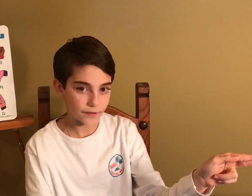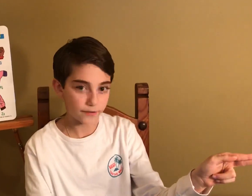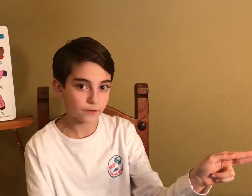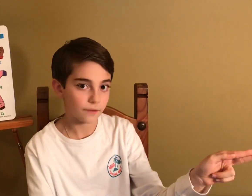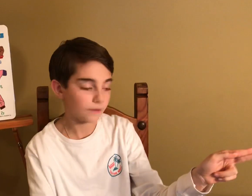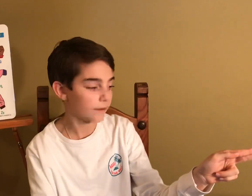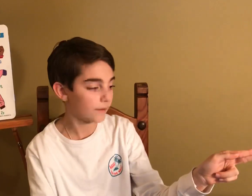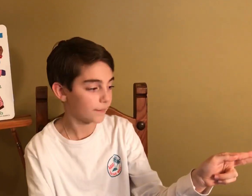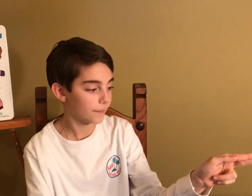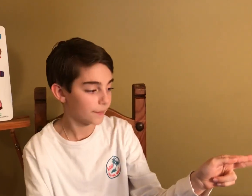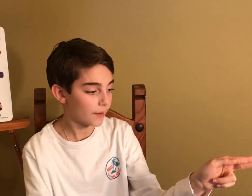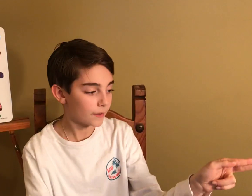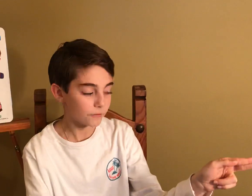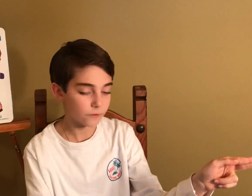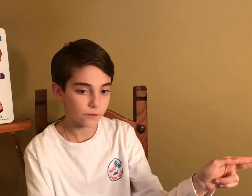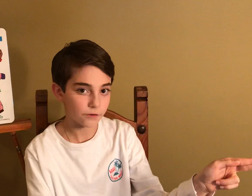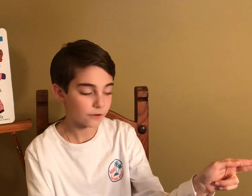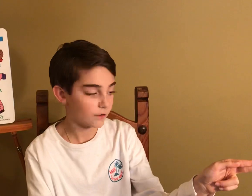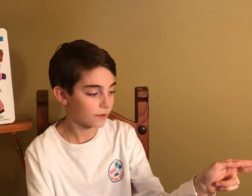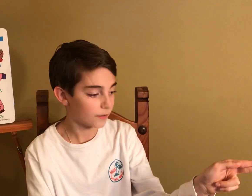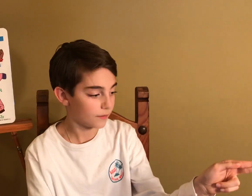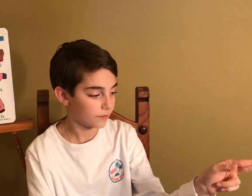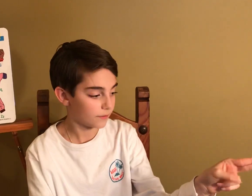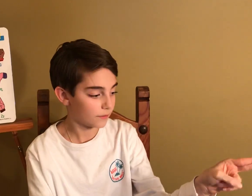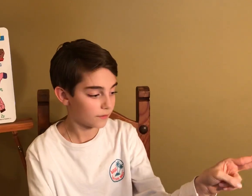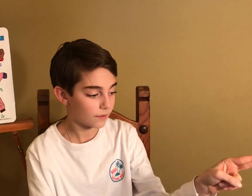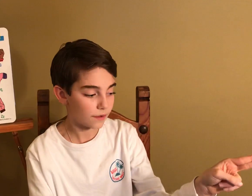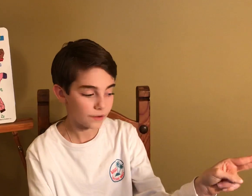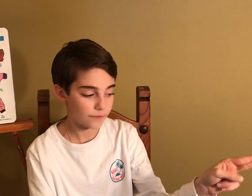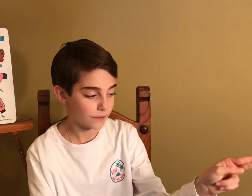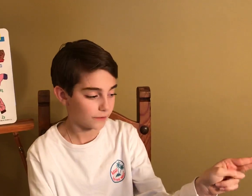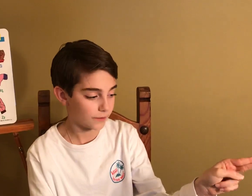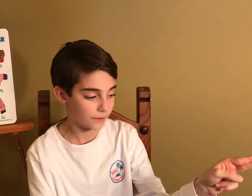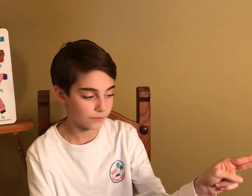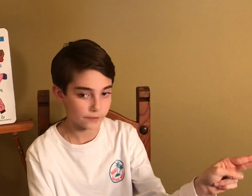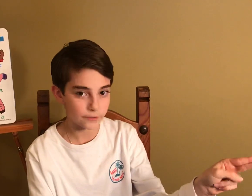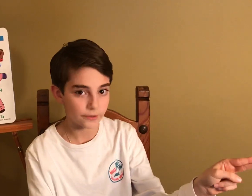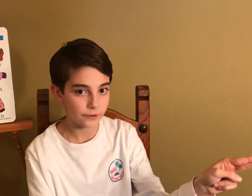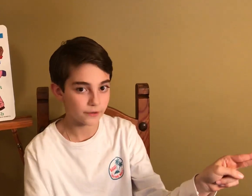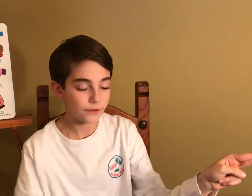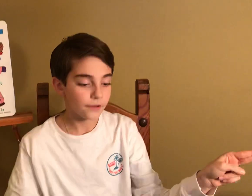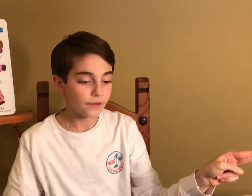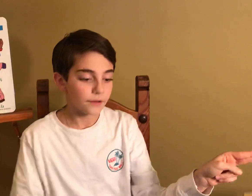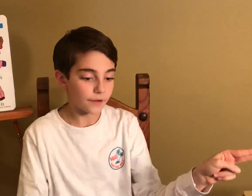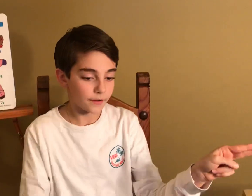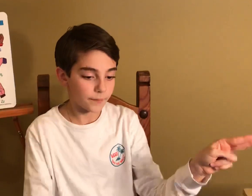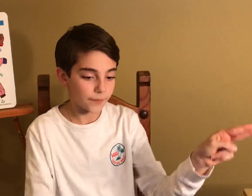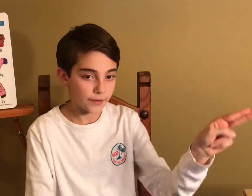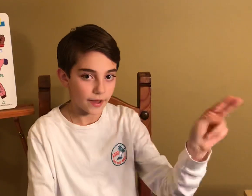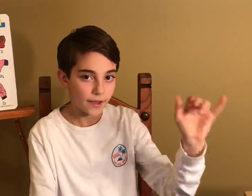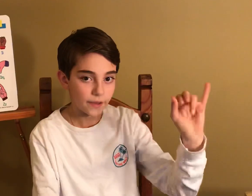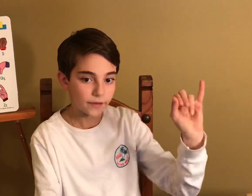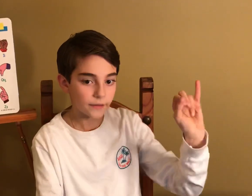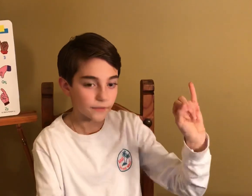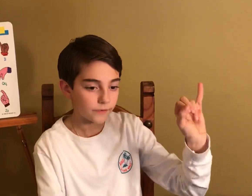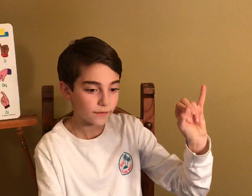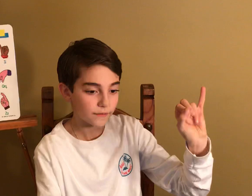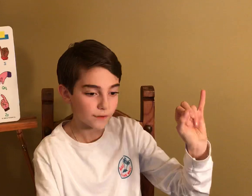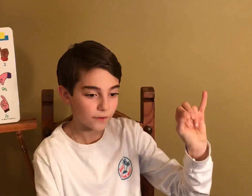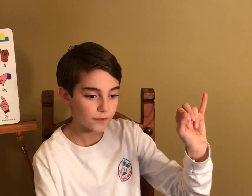alongside the forefinger, it kind of hangs out down here. With I, this is very